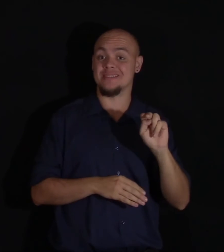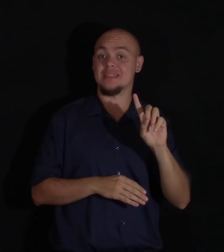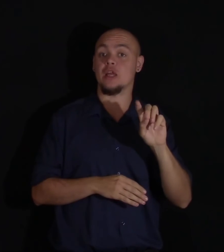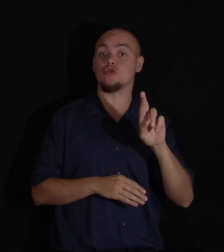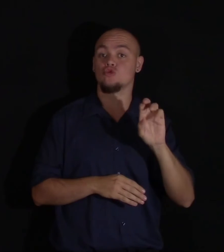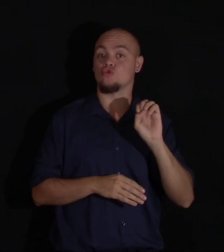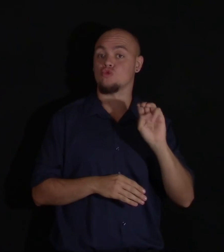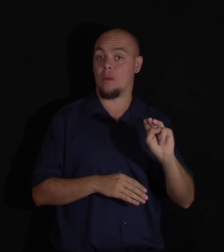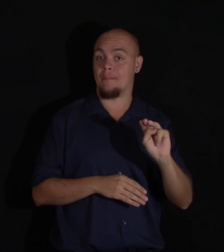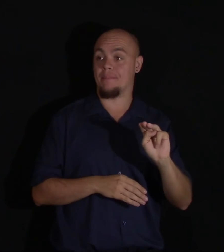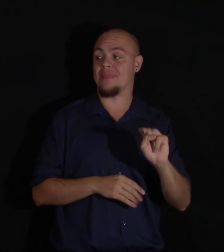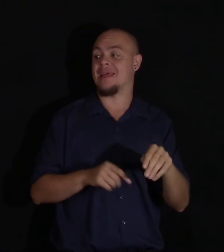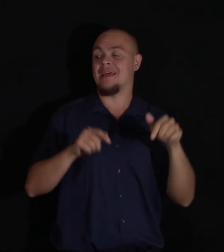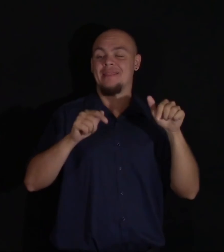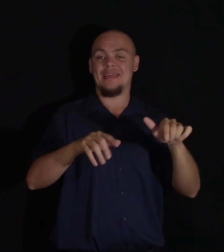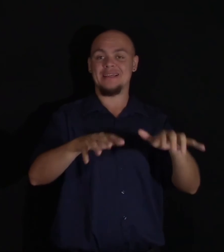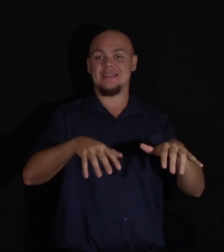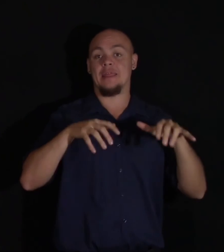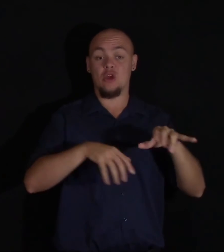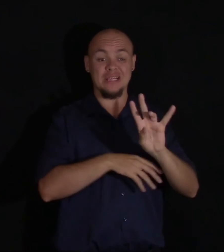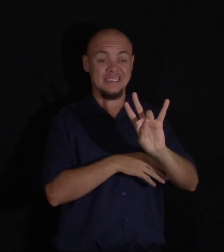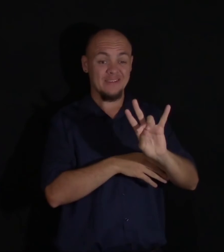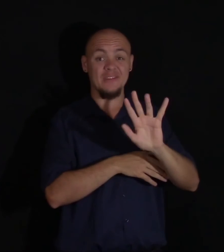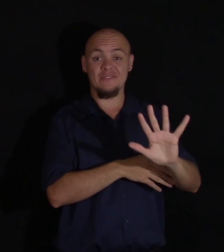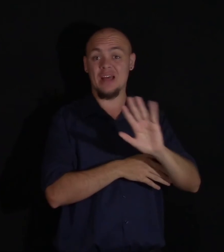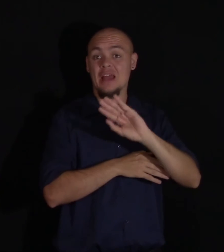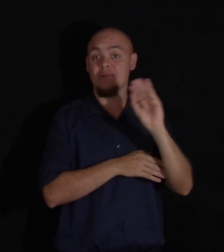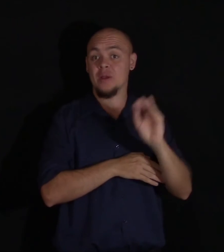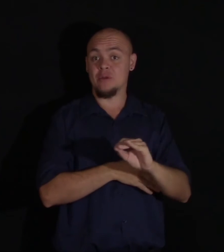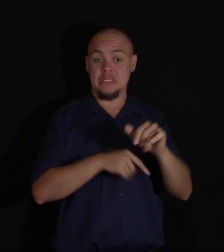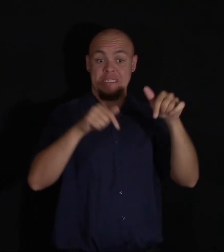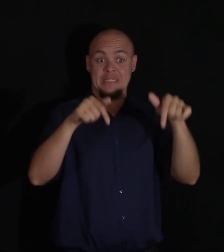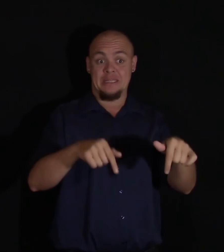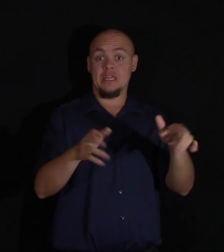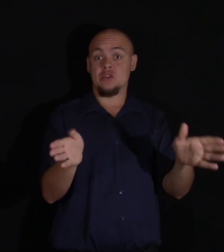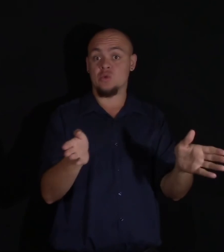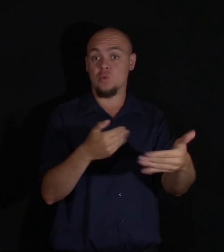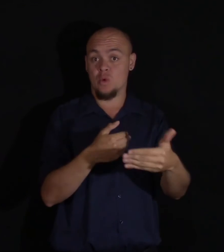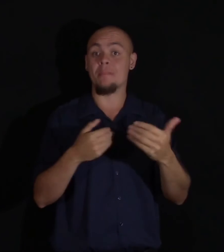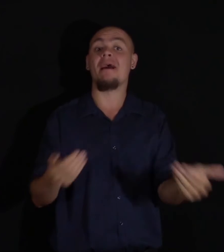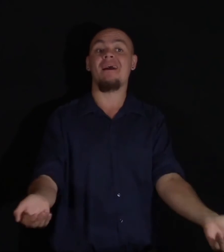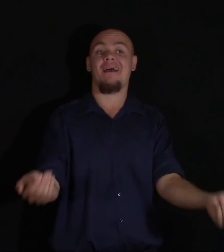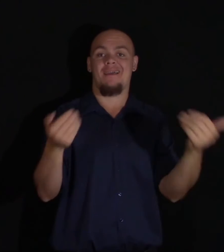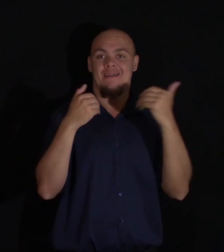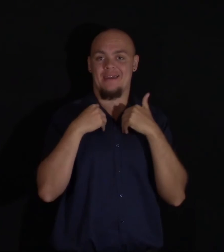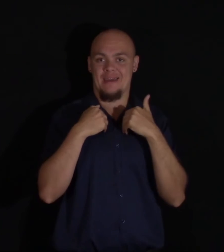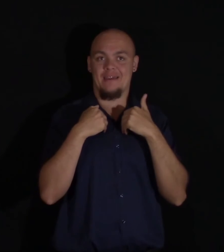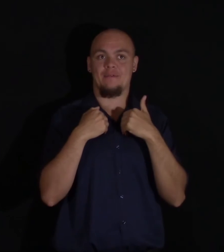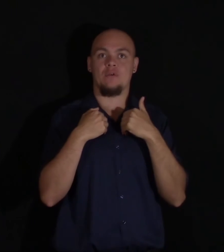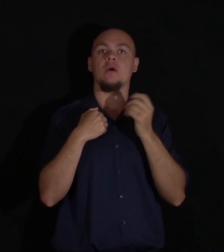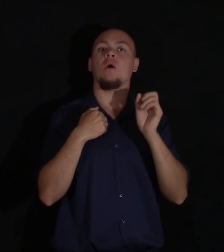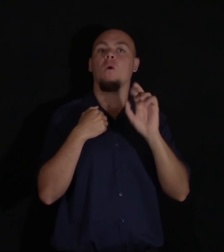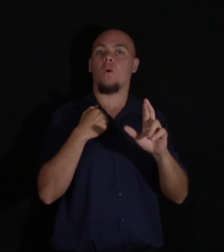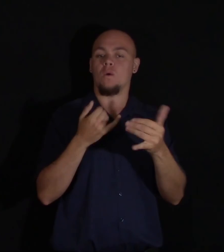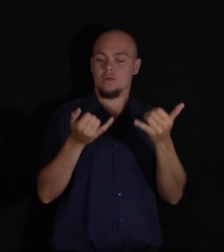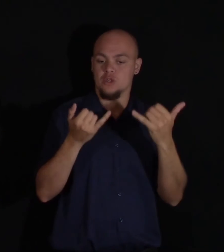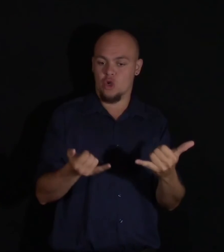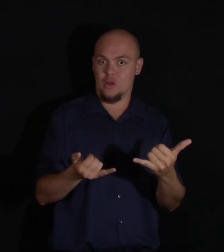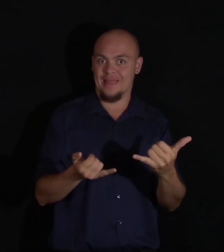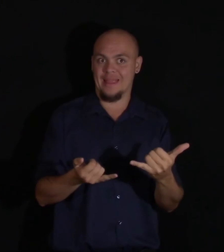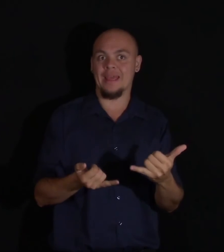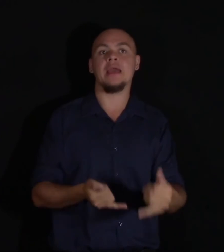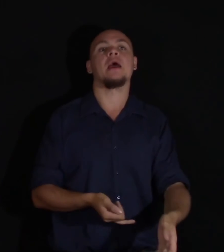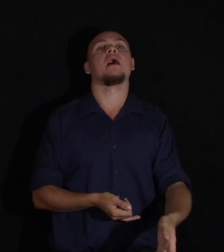If we look around this theater, 75% of the people in this theater are currently, or will suffer